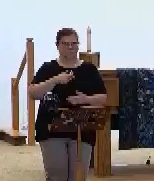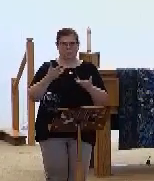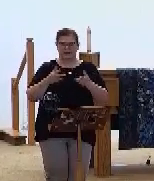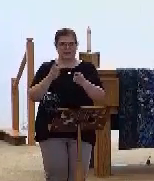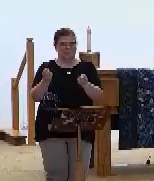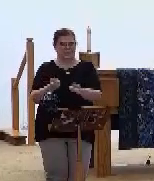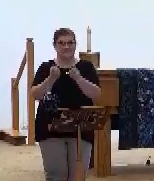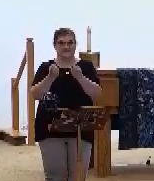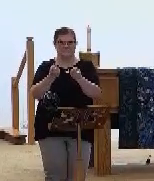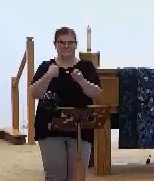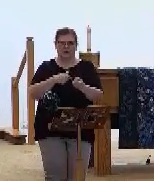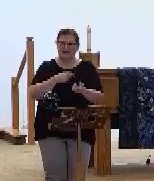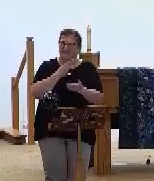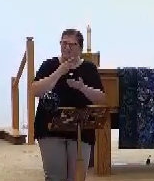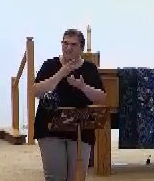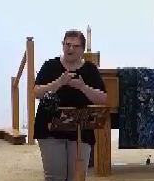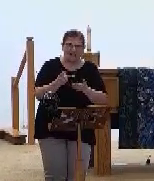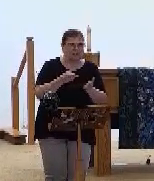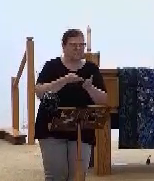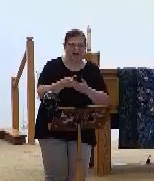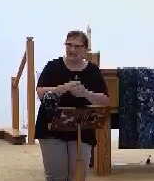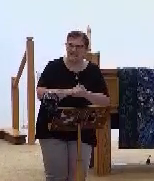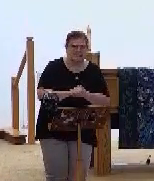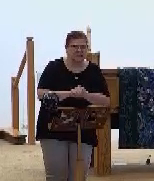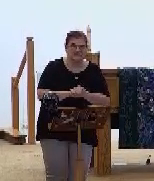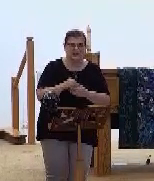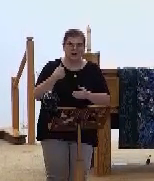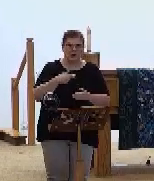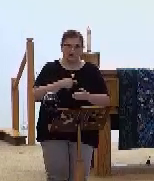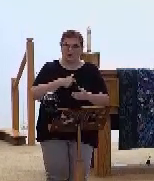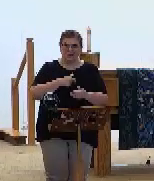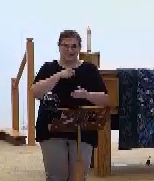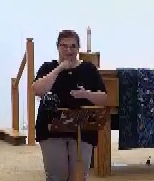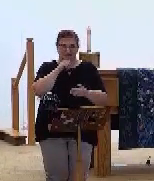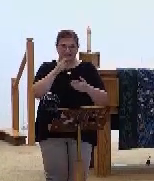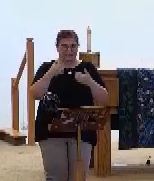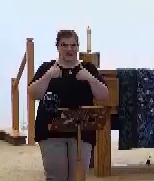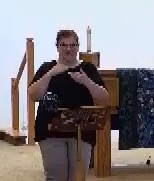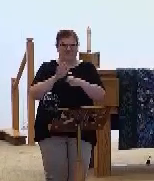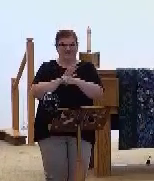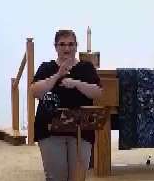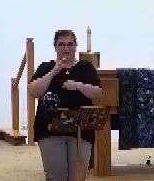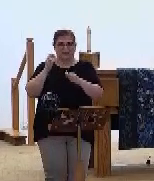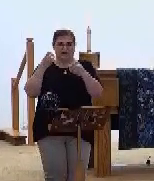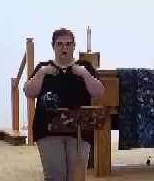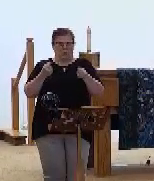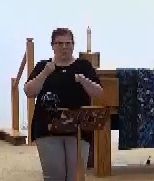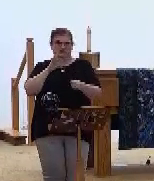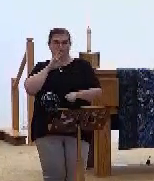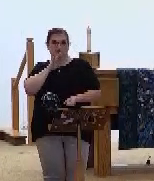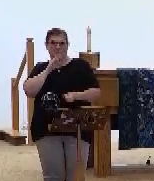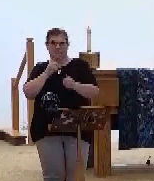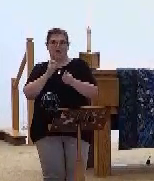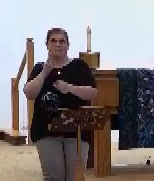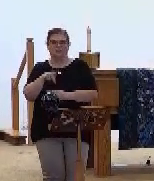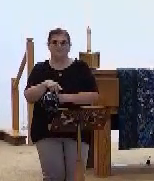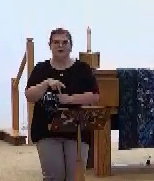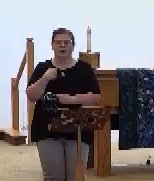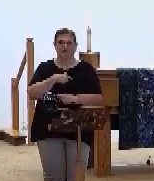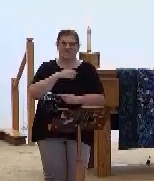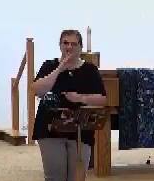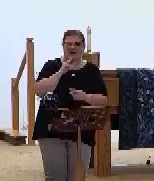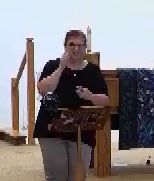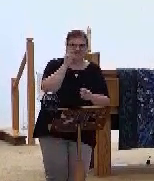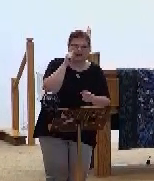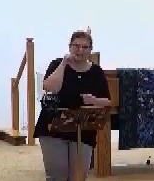sinned, we have failed to be honest, we have lacked the courage to speak, we have spoken falsely. In